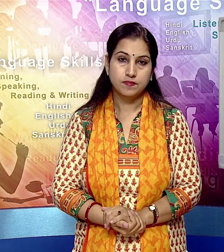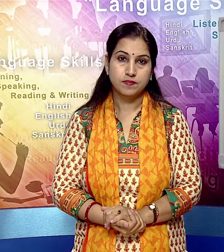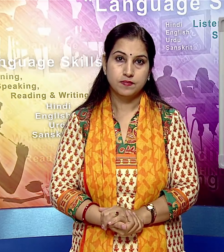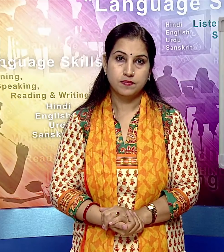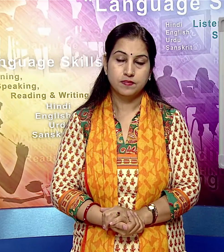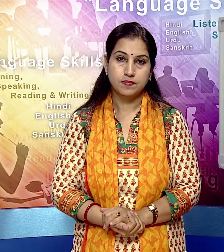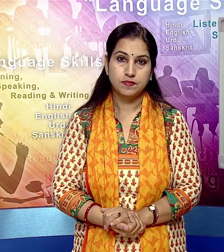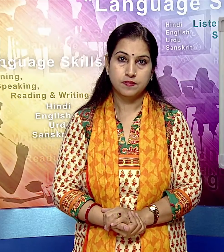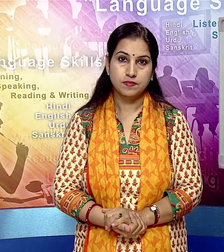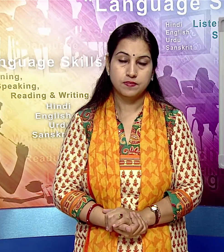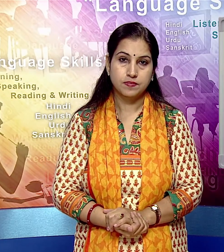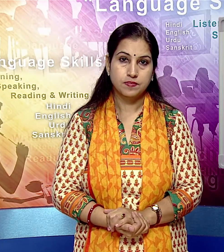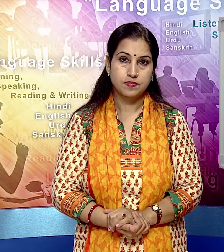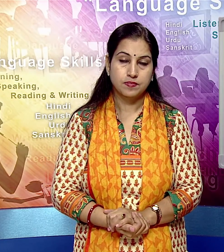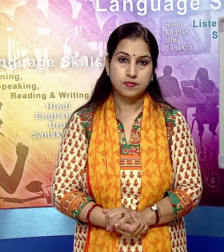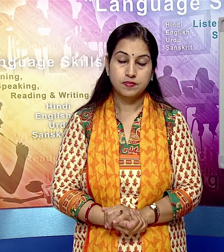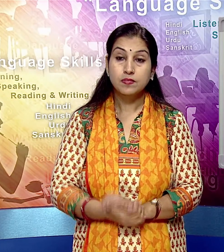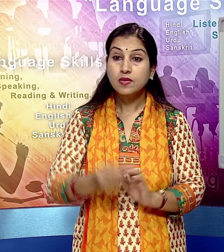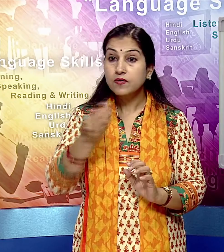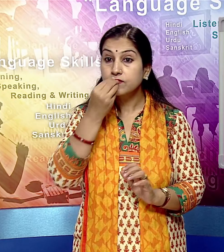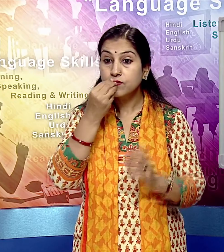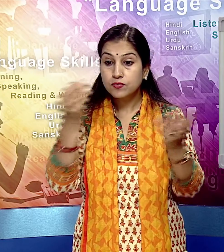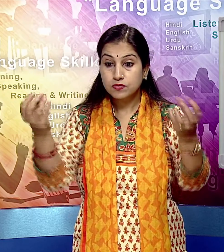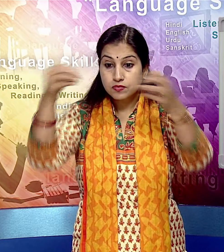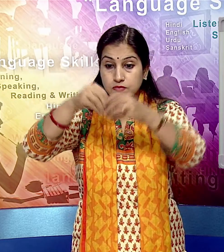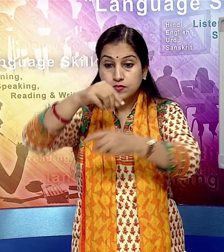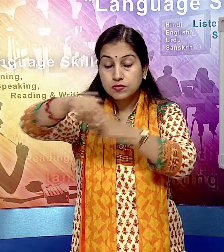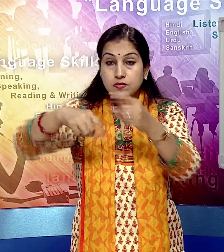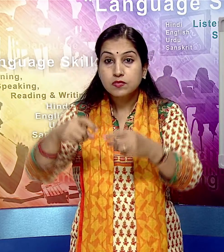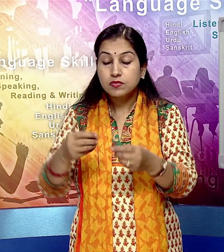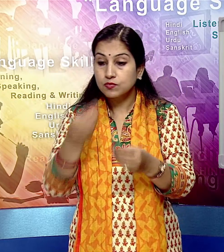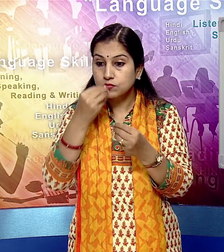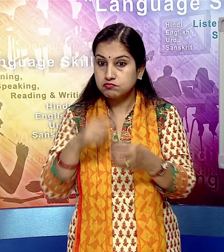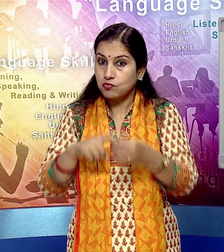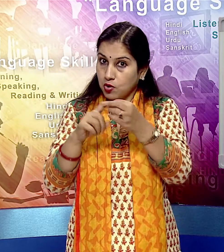The combination of food improves the quality of nutrients.